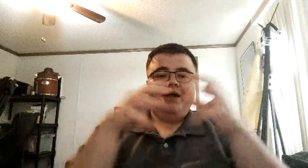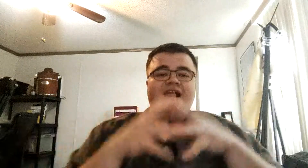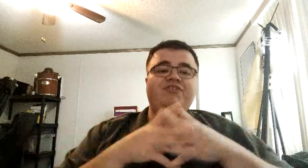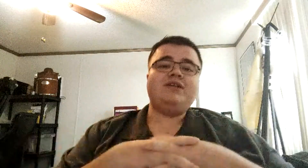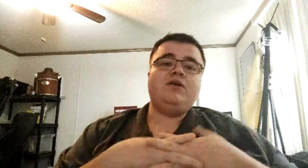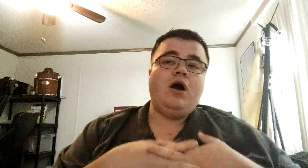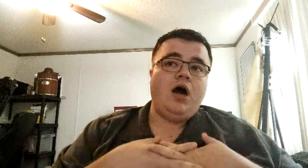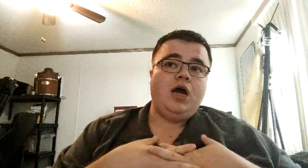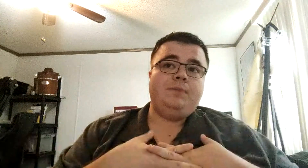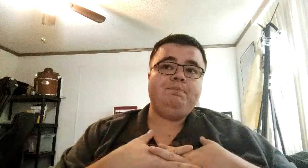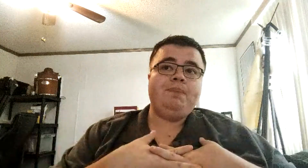at that time,